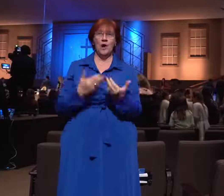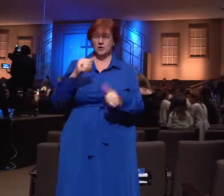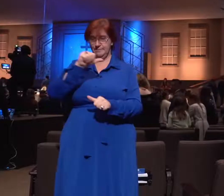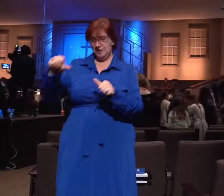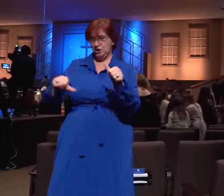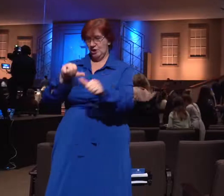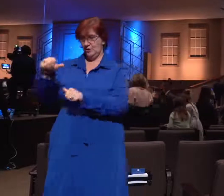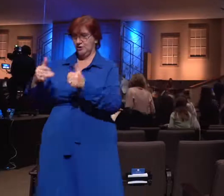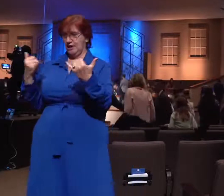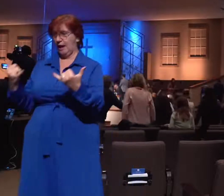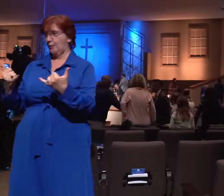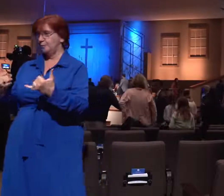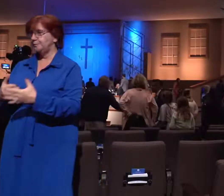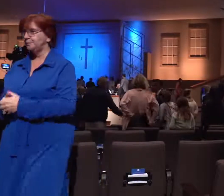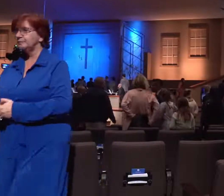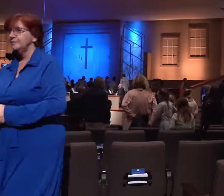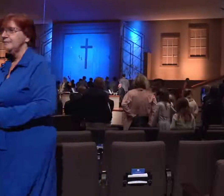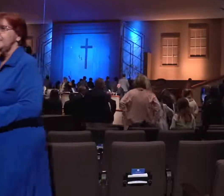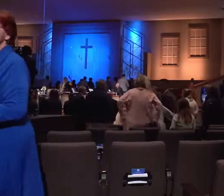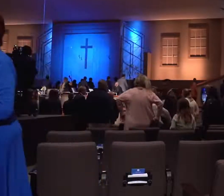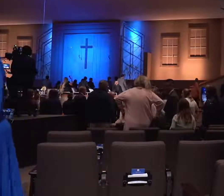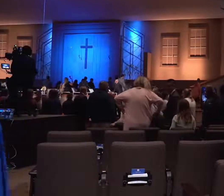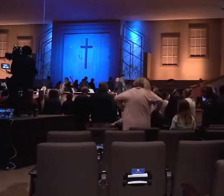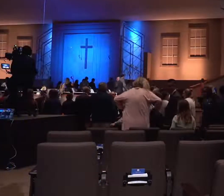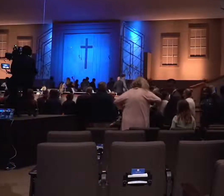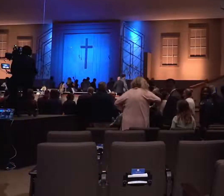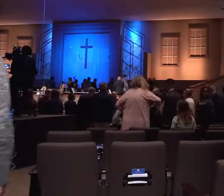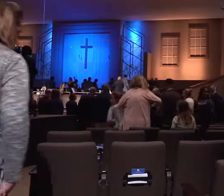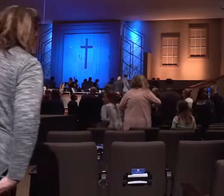missionary nearby you and welcome them tonight.